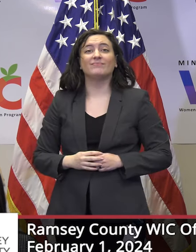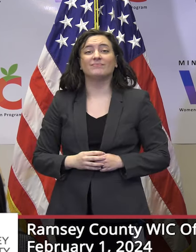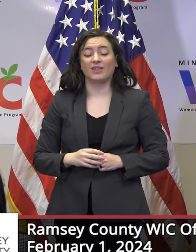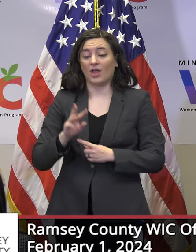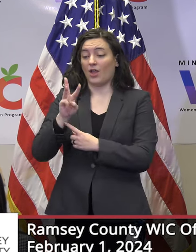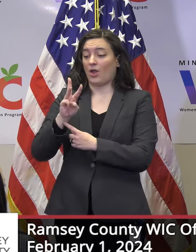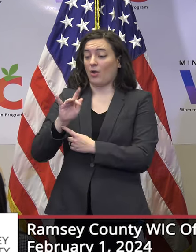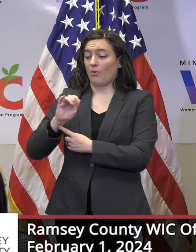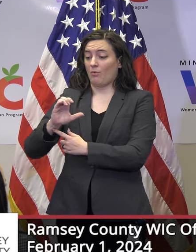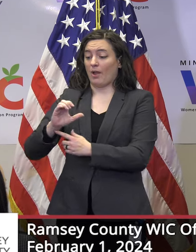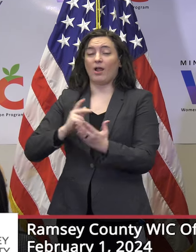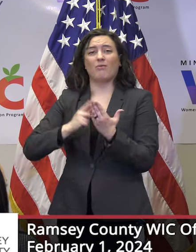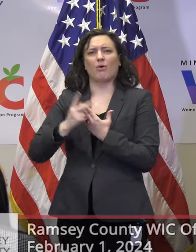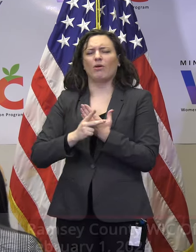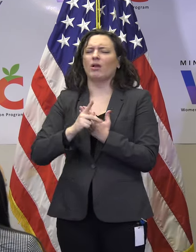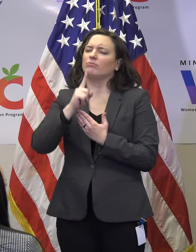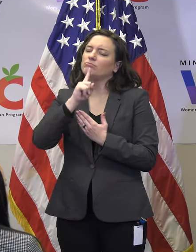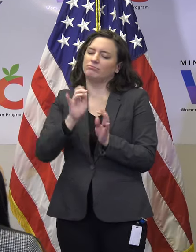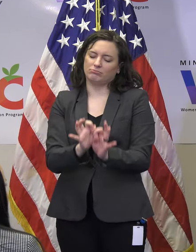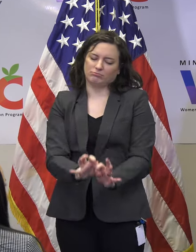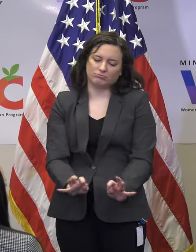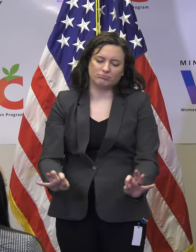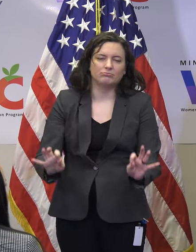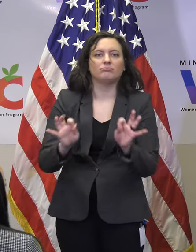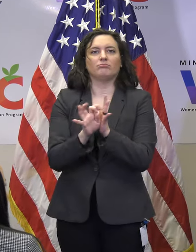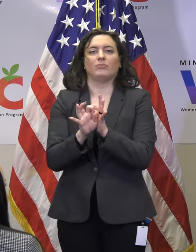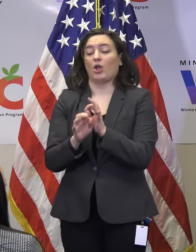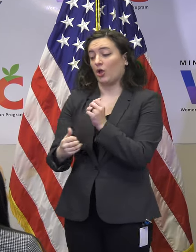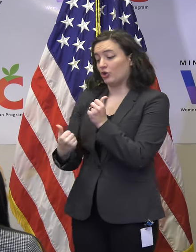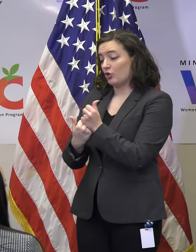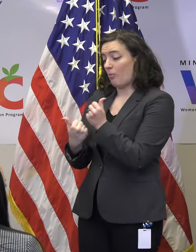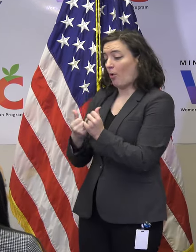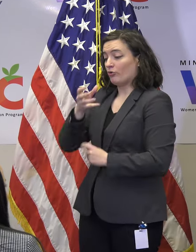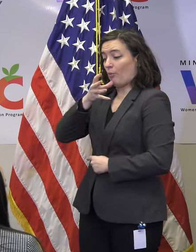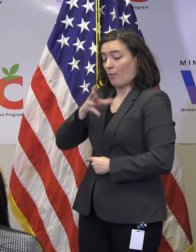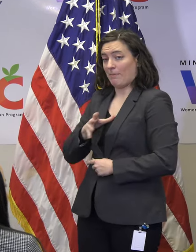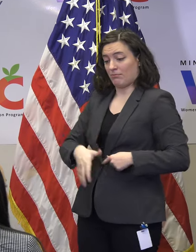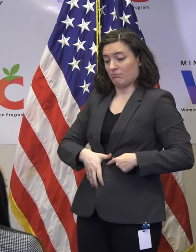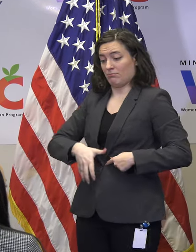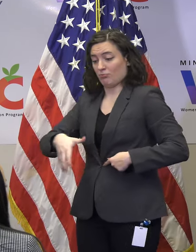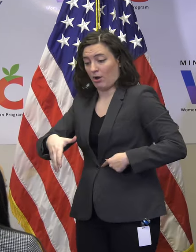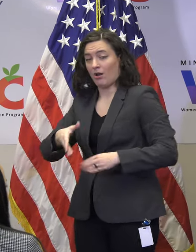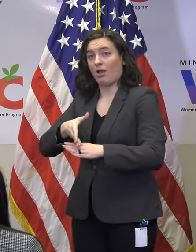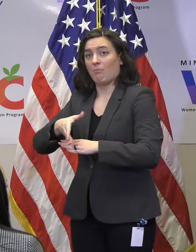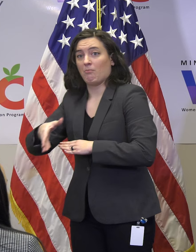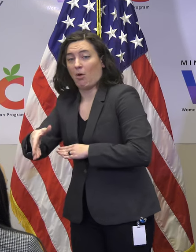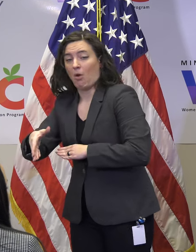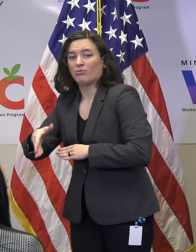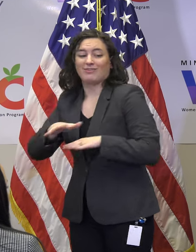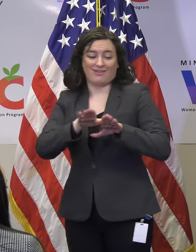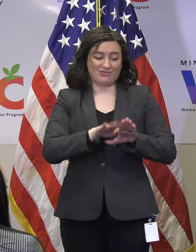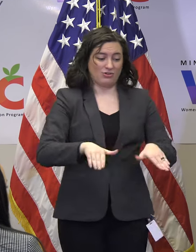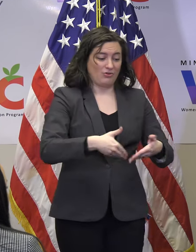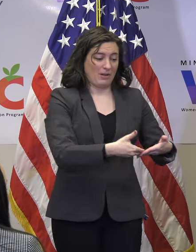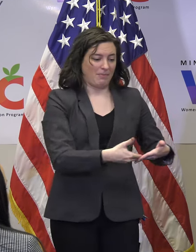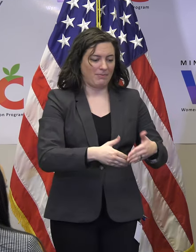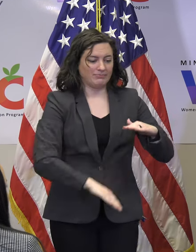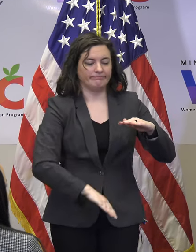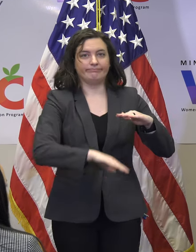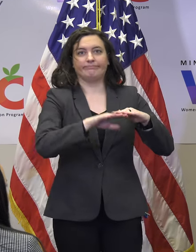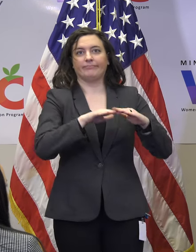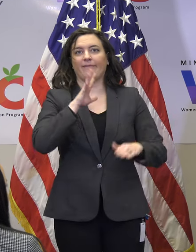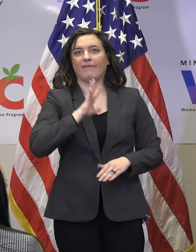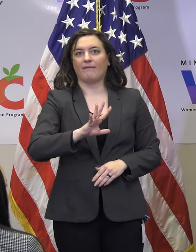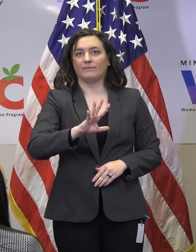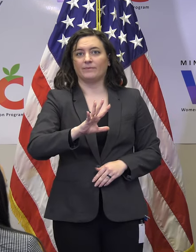well-being of pregnant, postpartum women, infants, and young children up to the age of five. Women and children participating in WIC have healthier